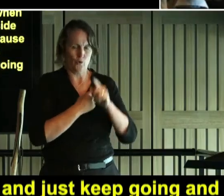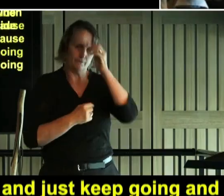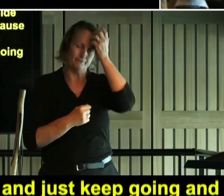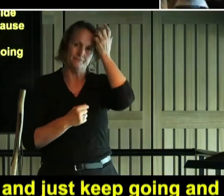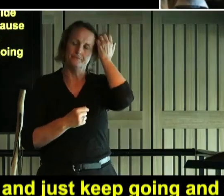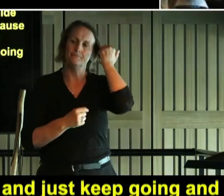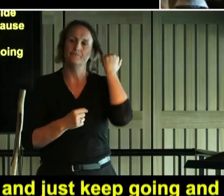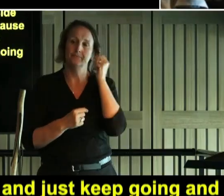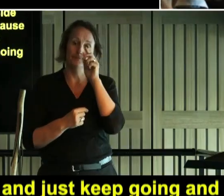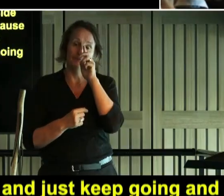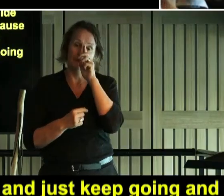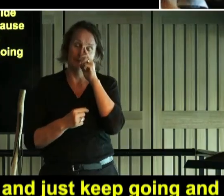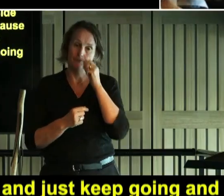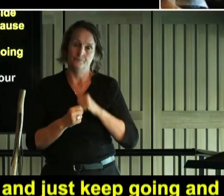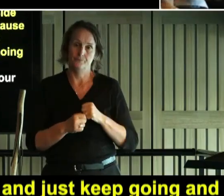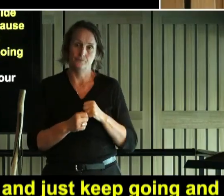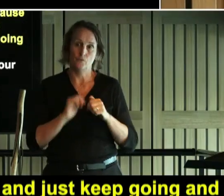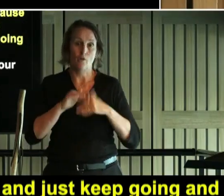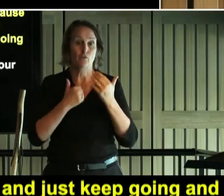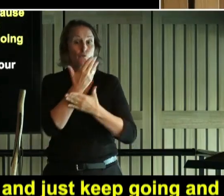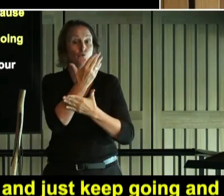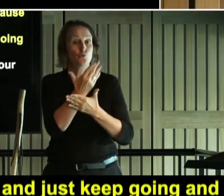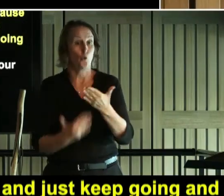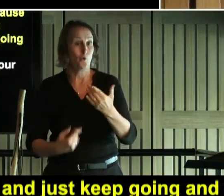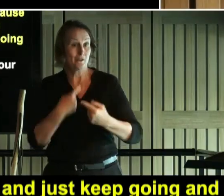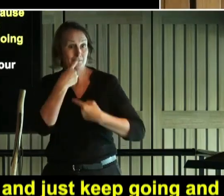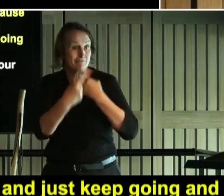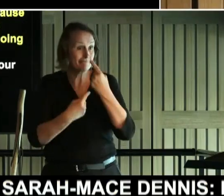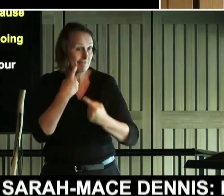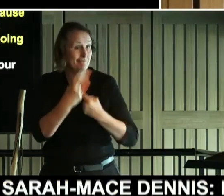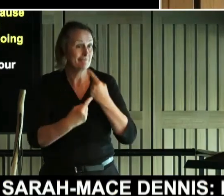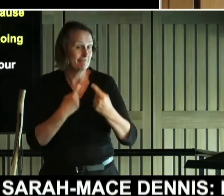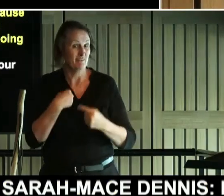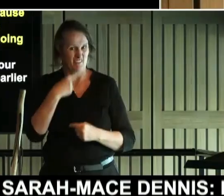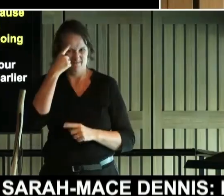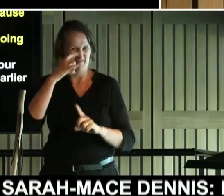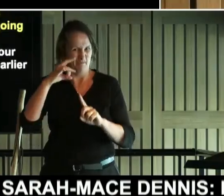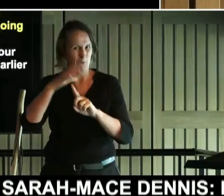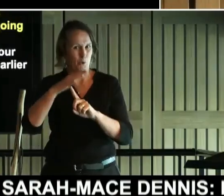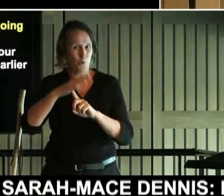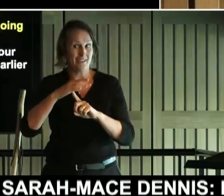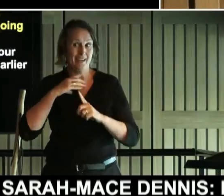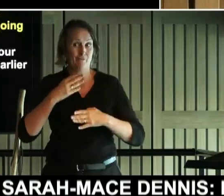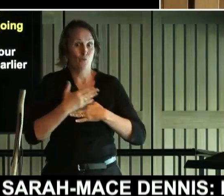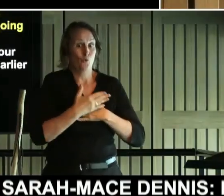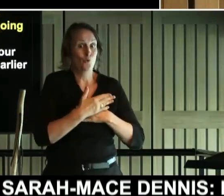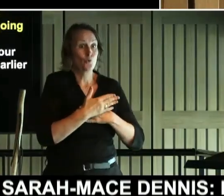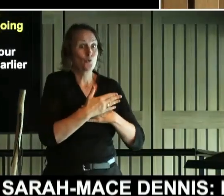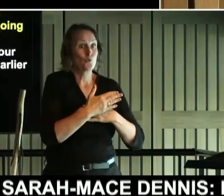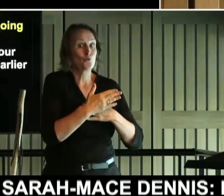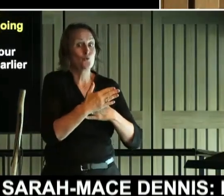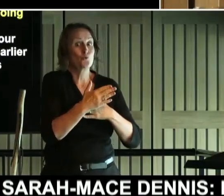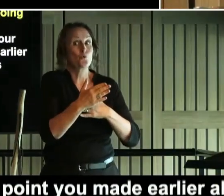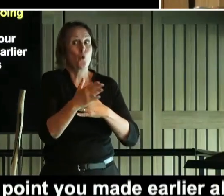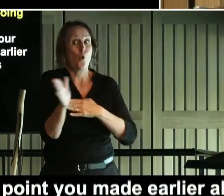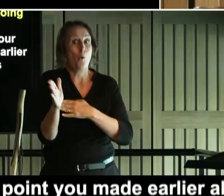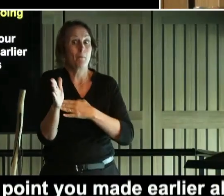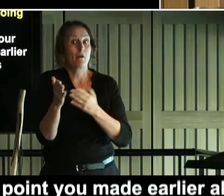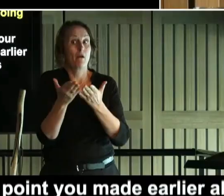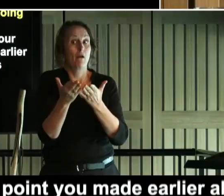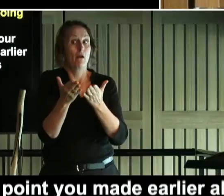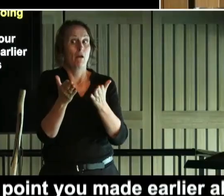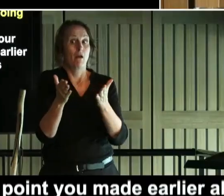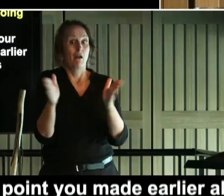bring in a point you made earlier about storytelling here, because I think that that's really important when the door is open and the change has